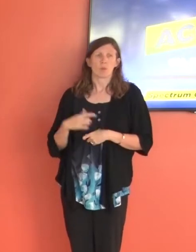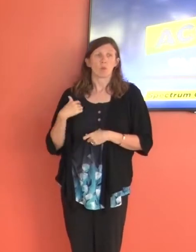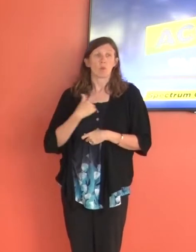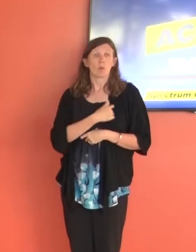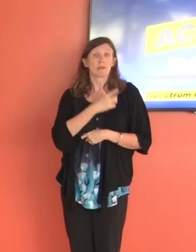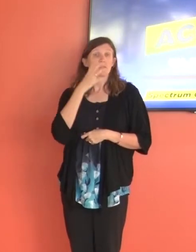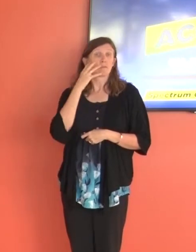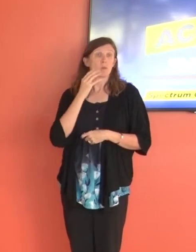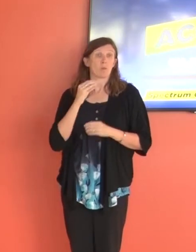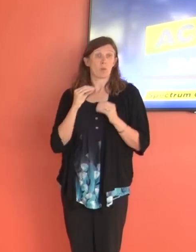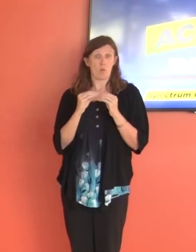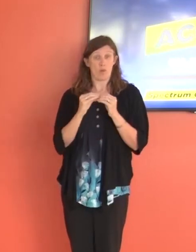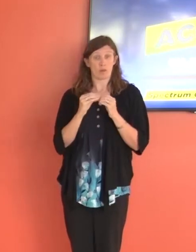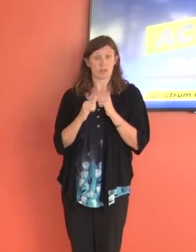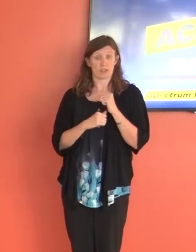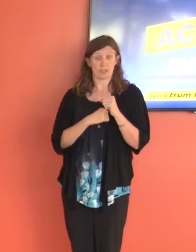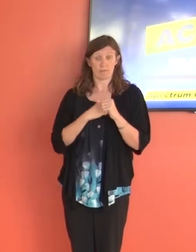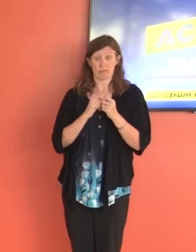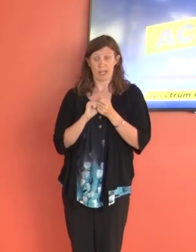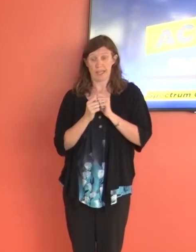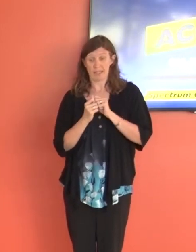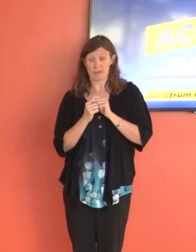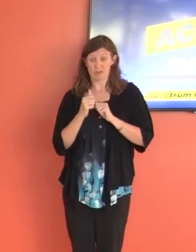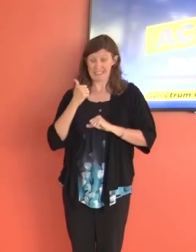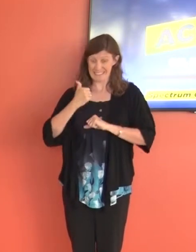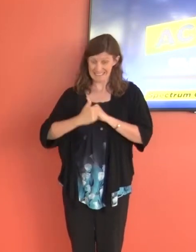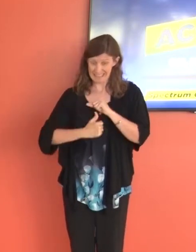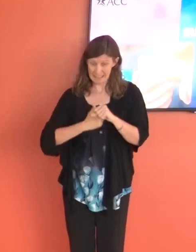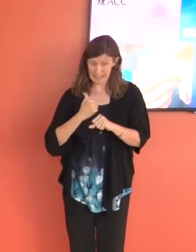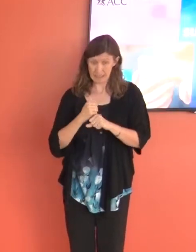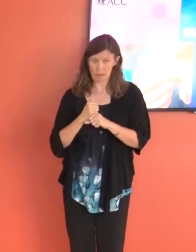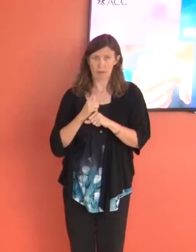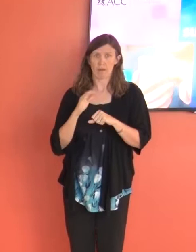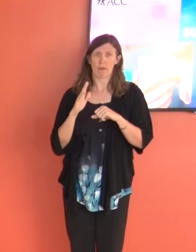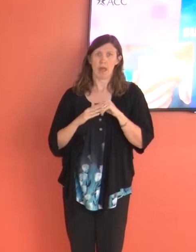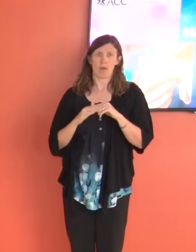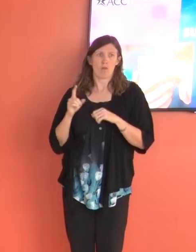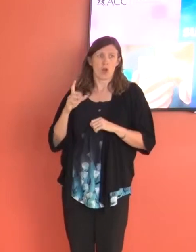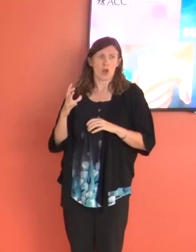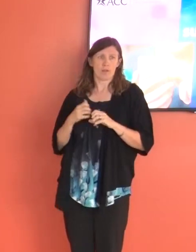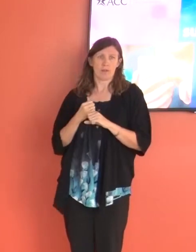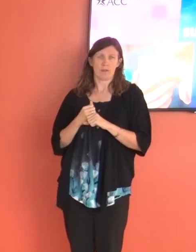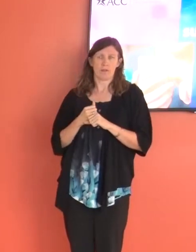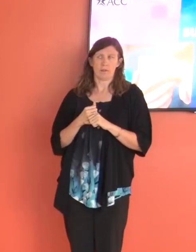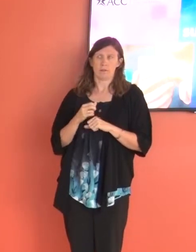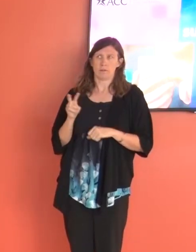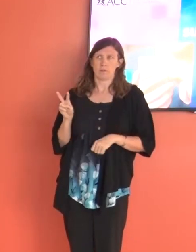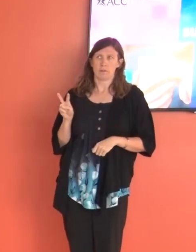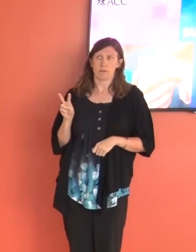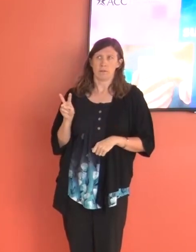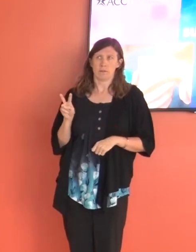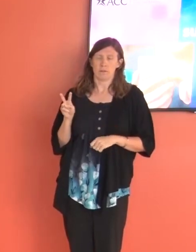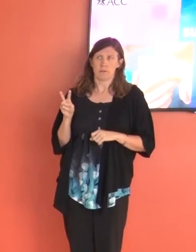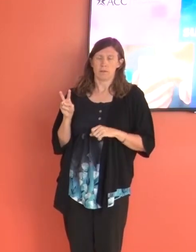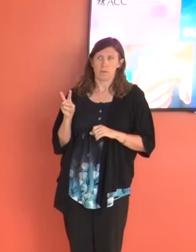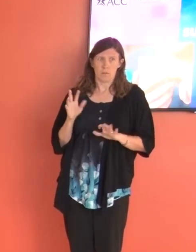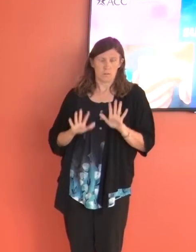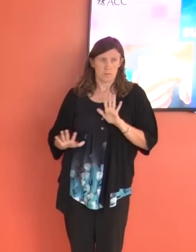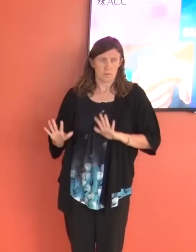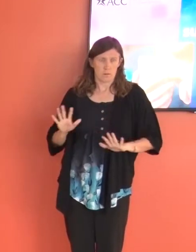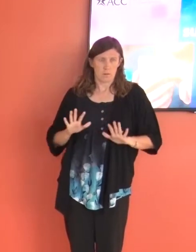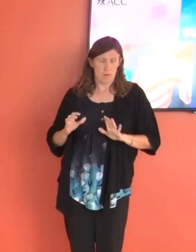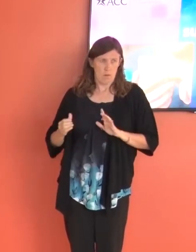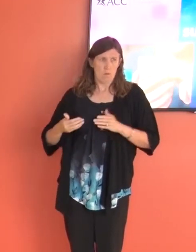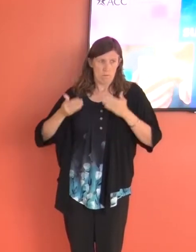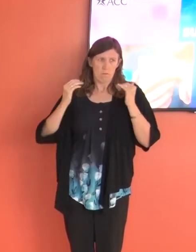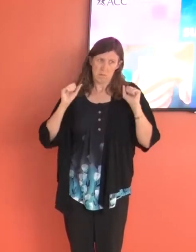more change in the next 10 years than we've experienced in the past 100. And if you just sit in that, it can be overwhelming.